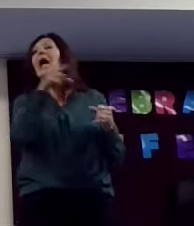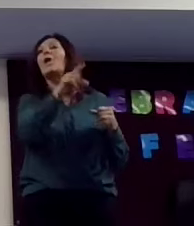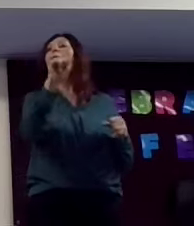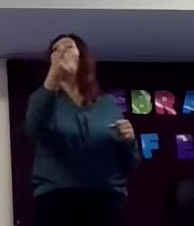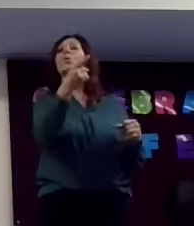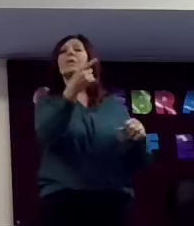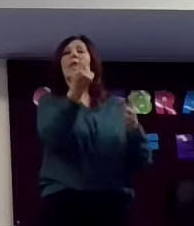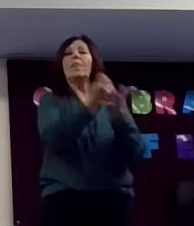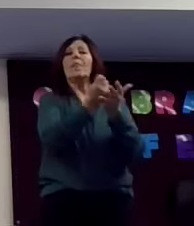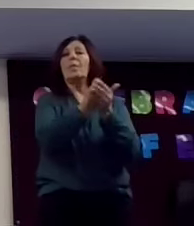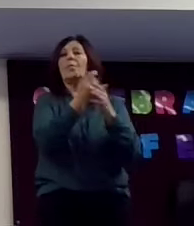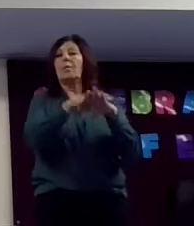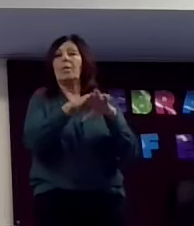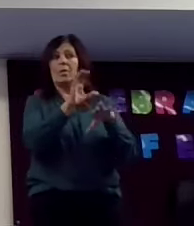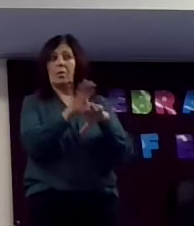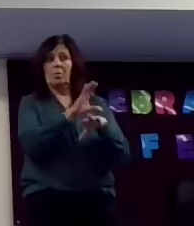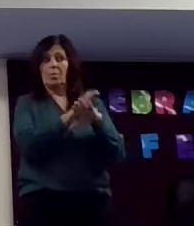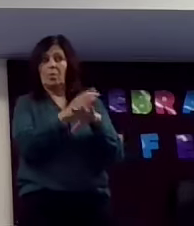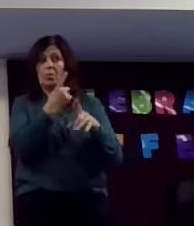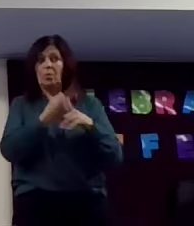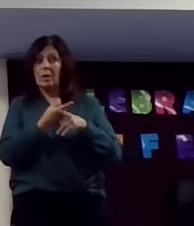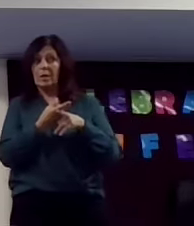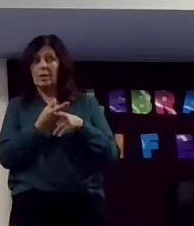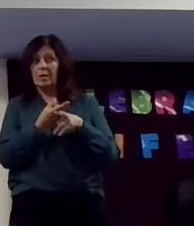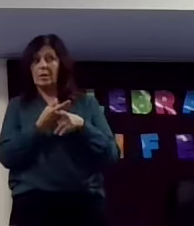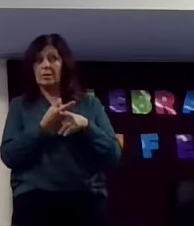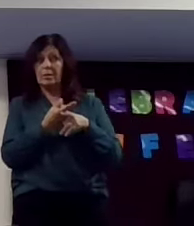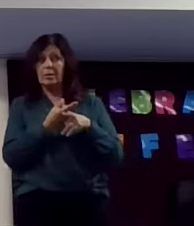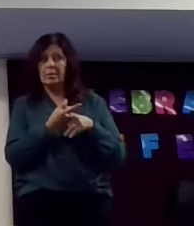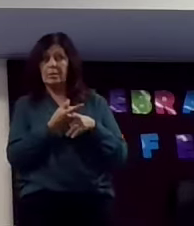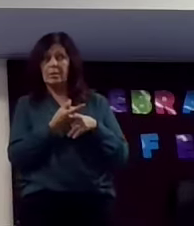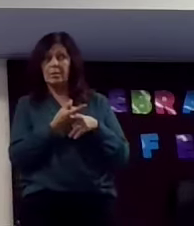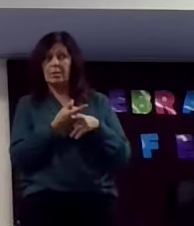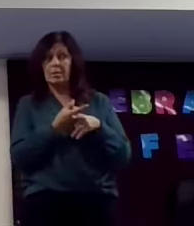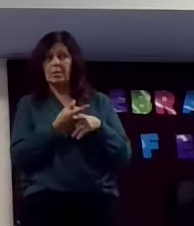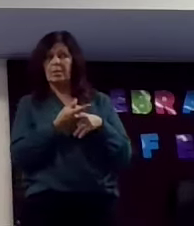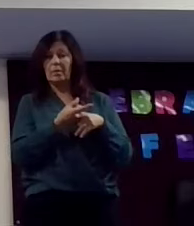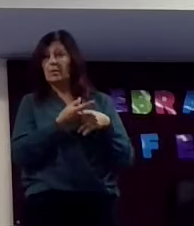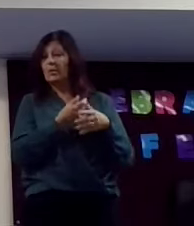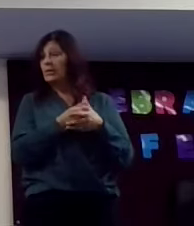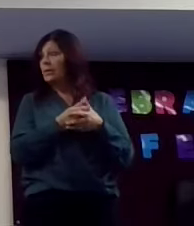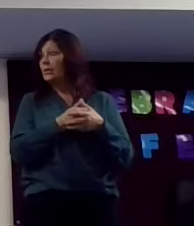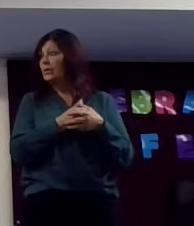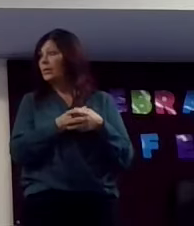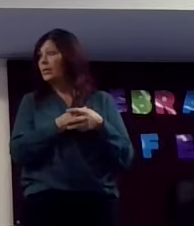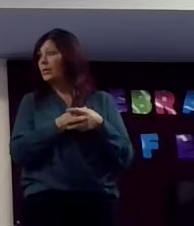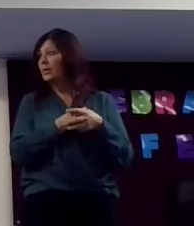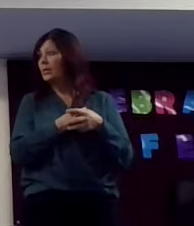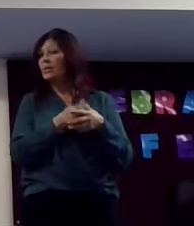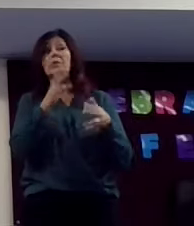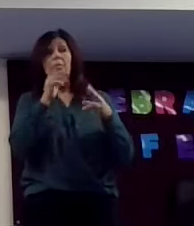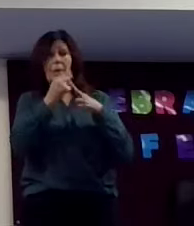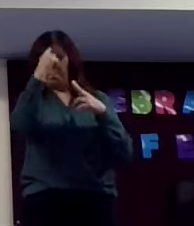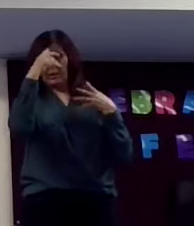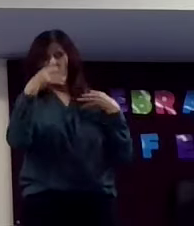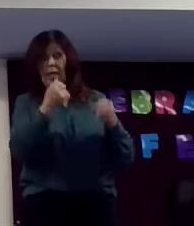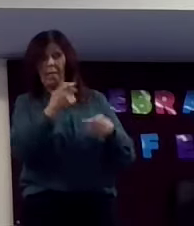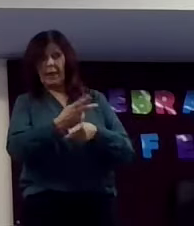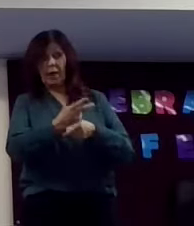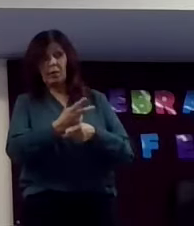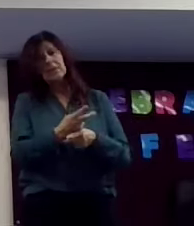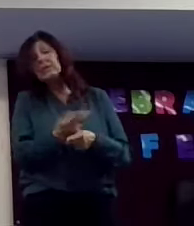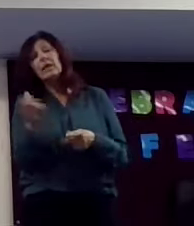who's not involved with that will be last in line, or Are you talking about mental health care